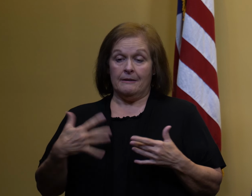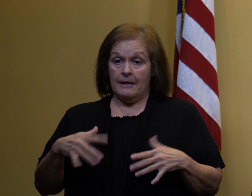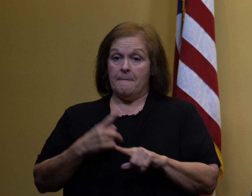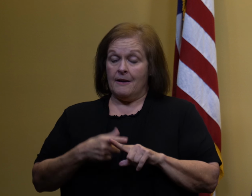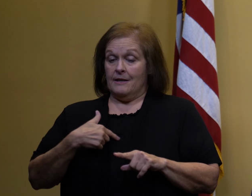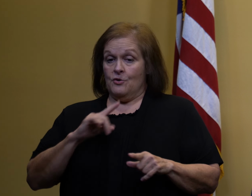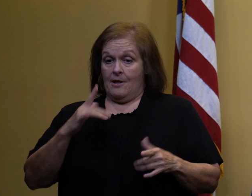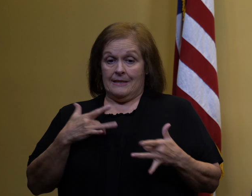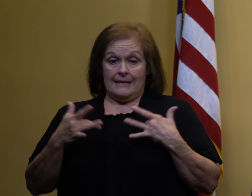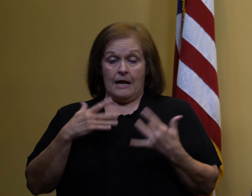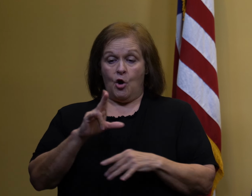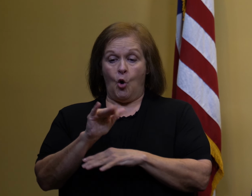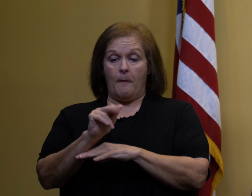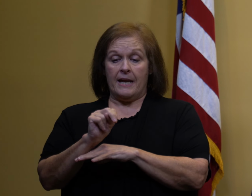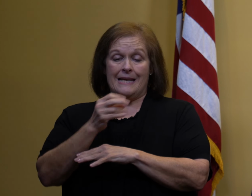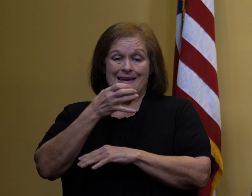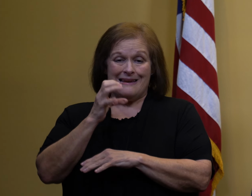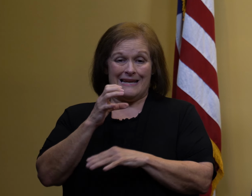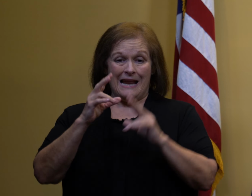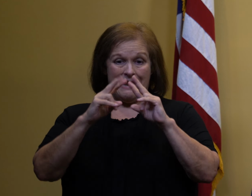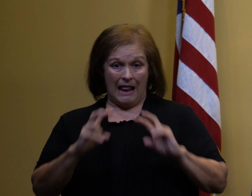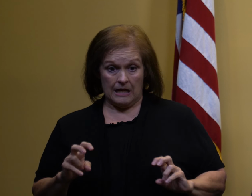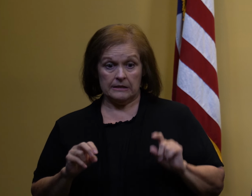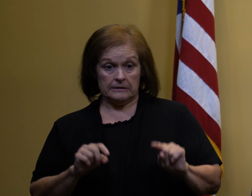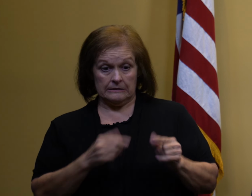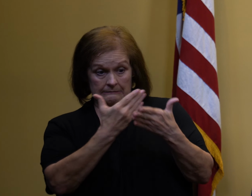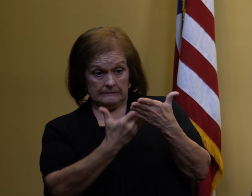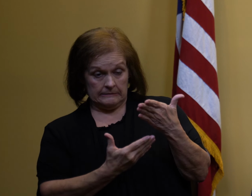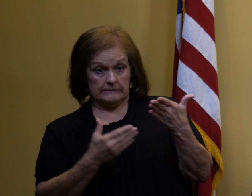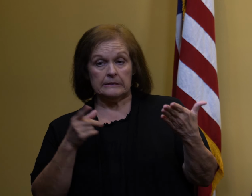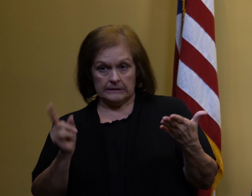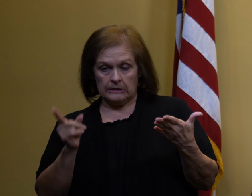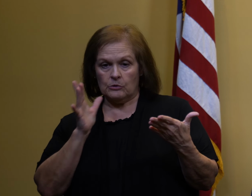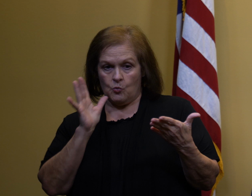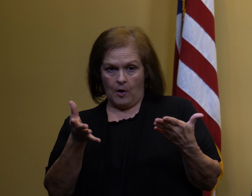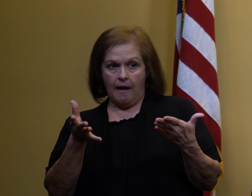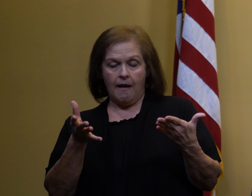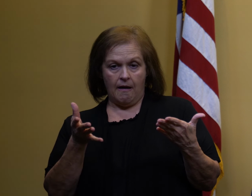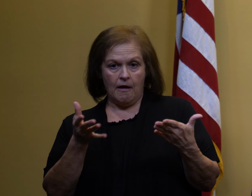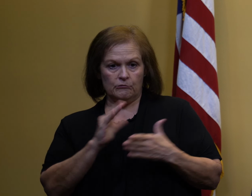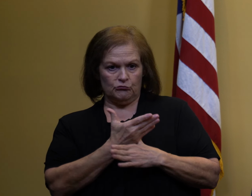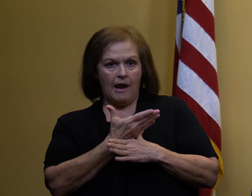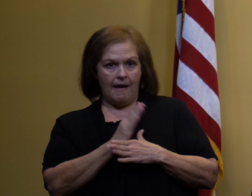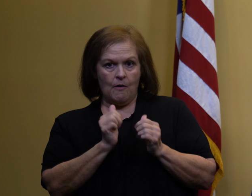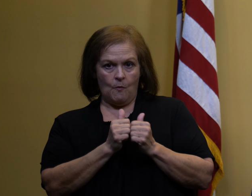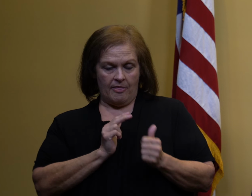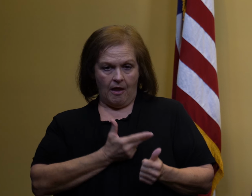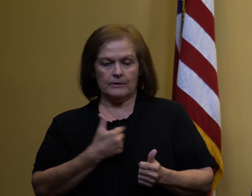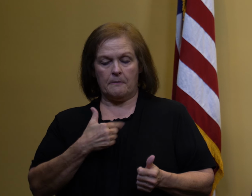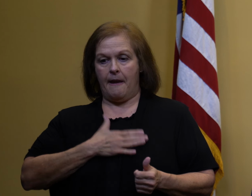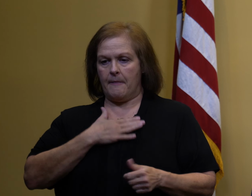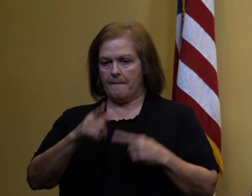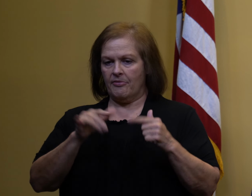about an urban heat analysis that we'll be embarking upon. So I'm looking forward to that